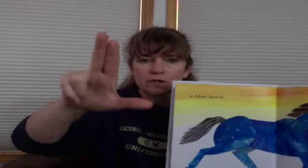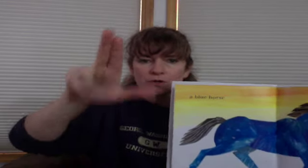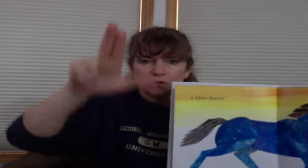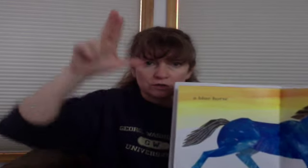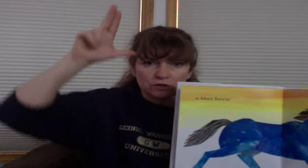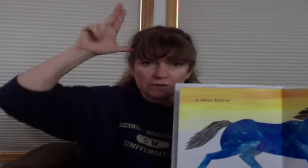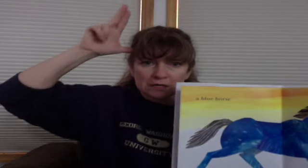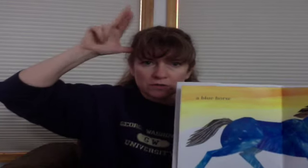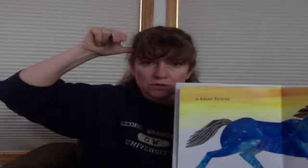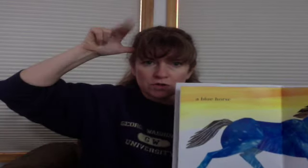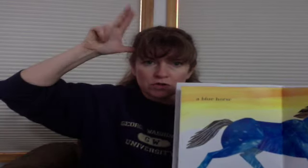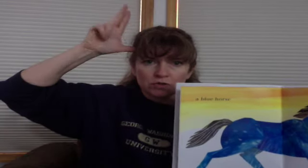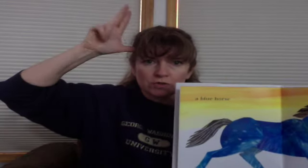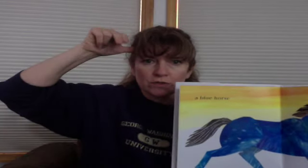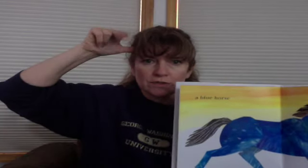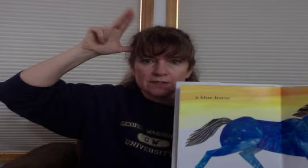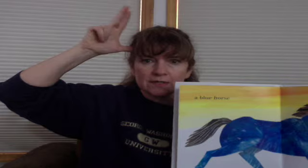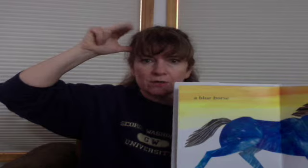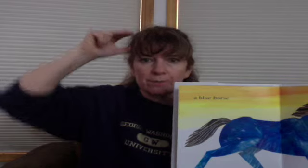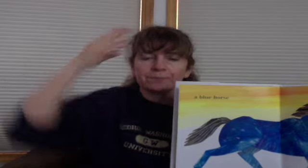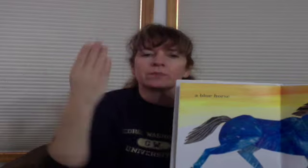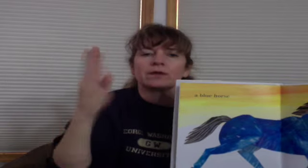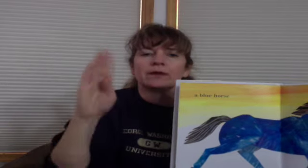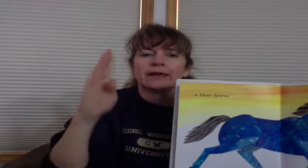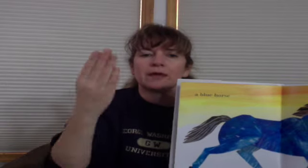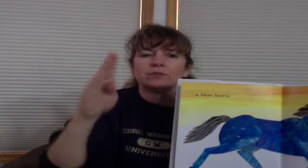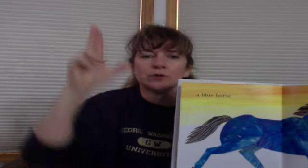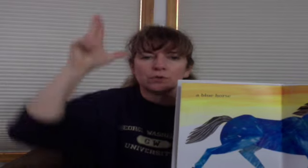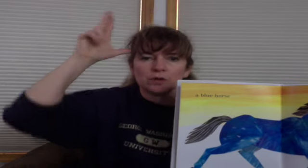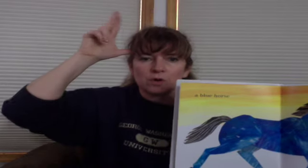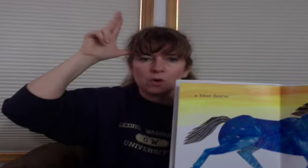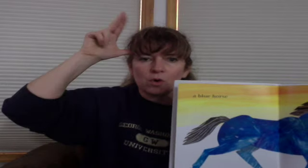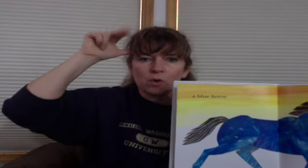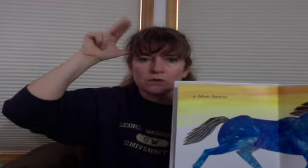Two fingers show the horse's ear. A blue horse. A